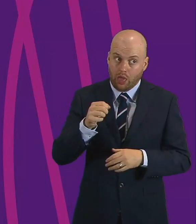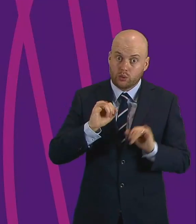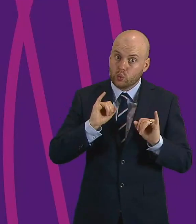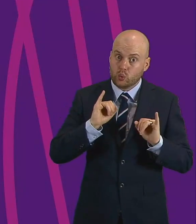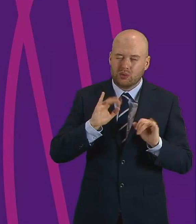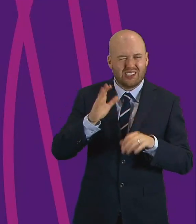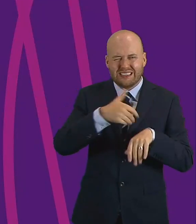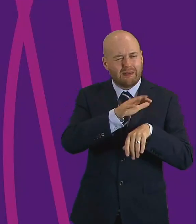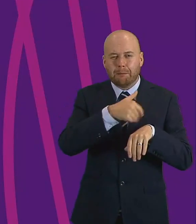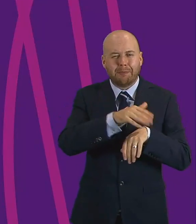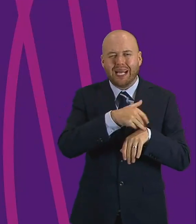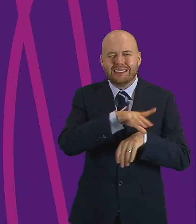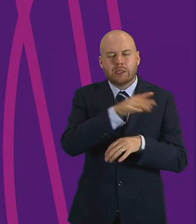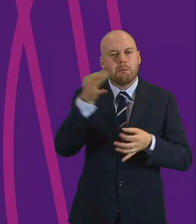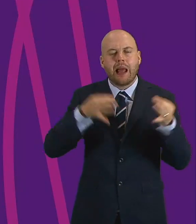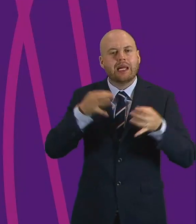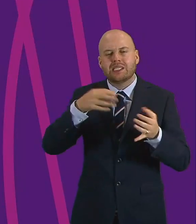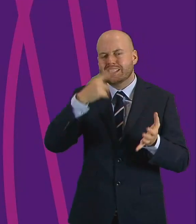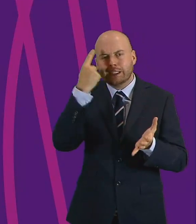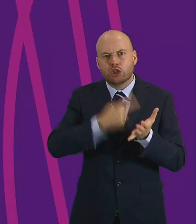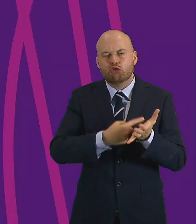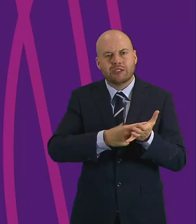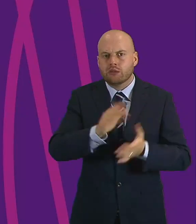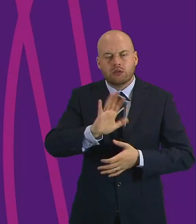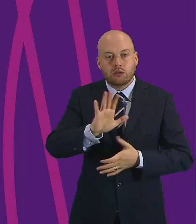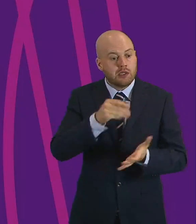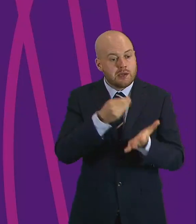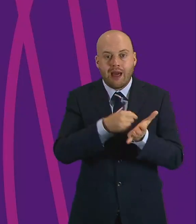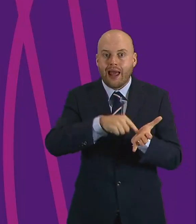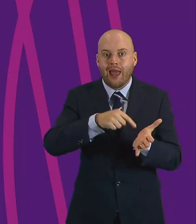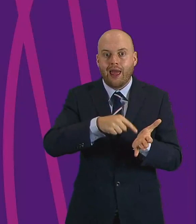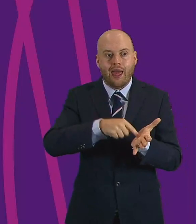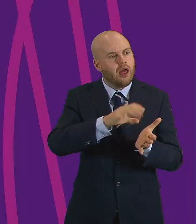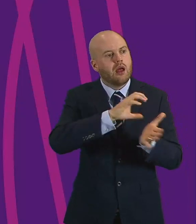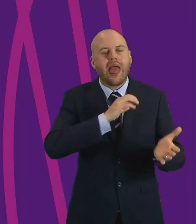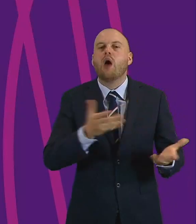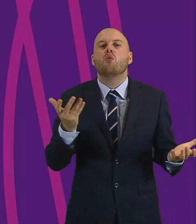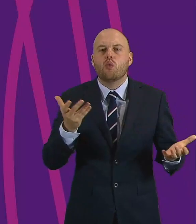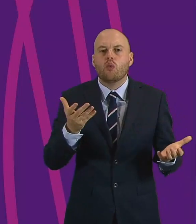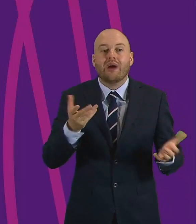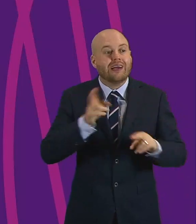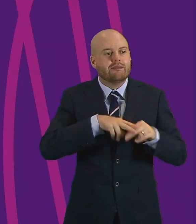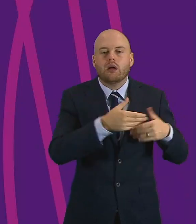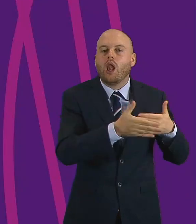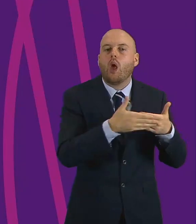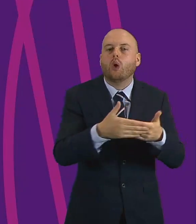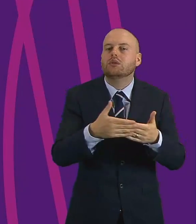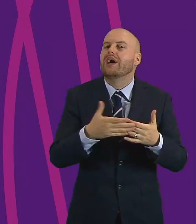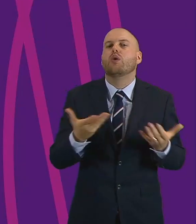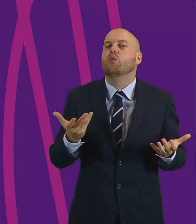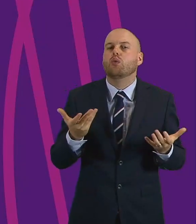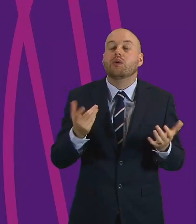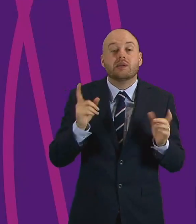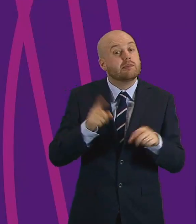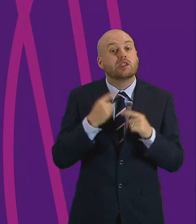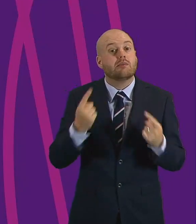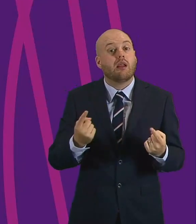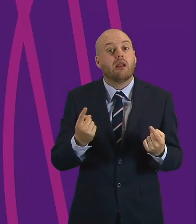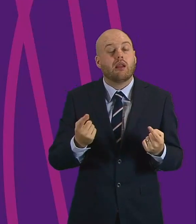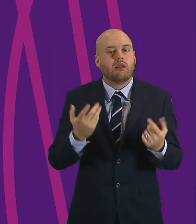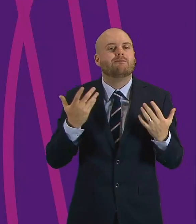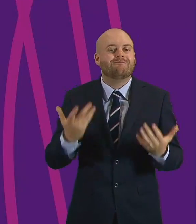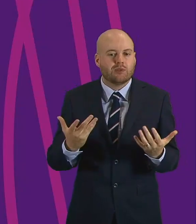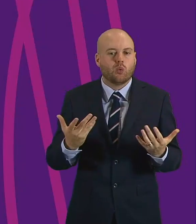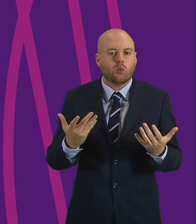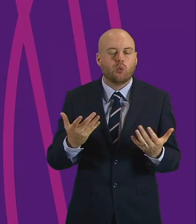Scottish Government has 100% of the risk at the margin for changes in its relative revenue performance or changes in its